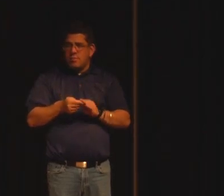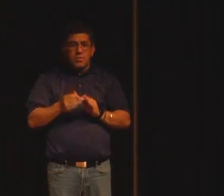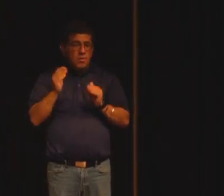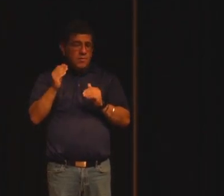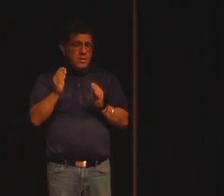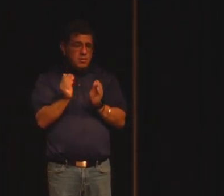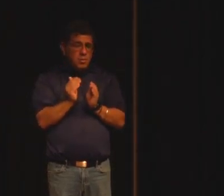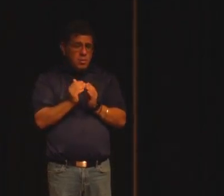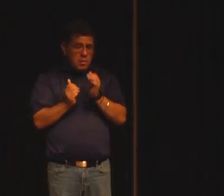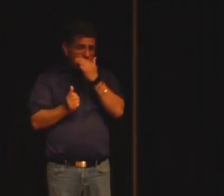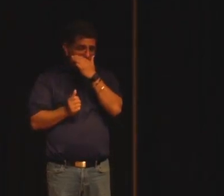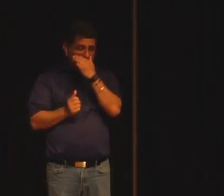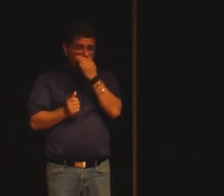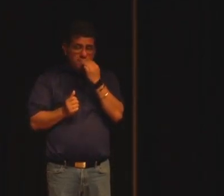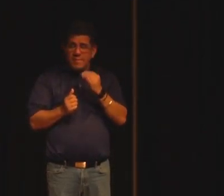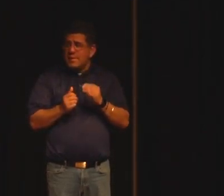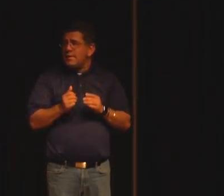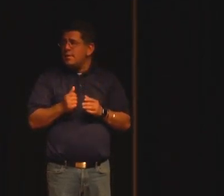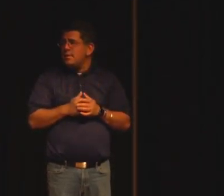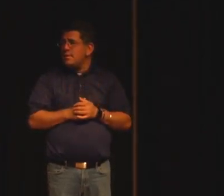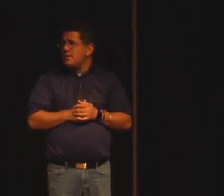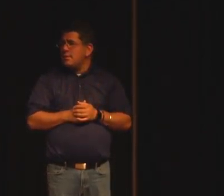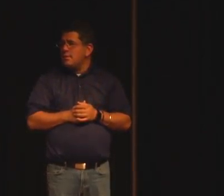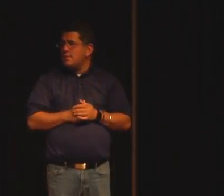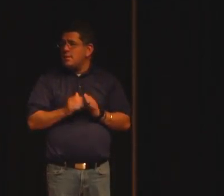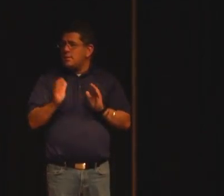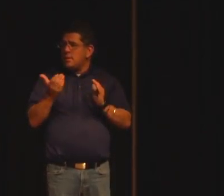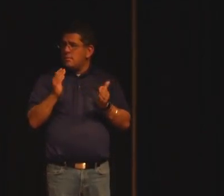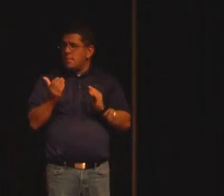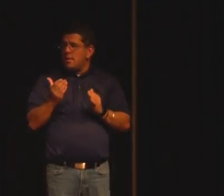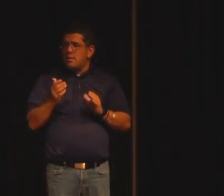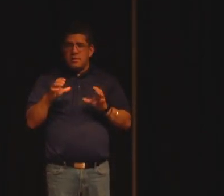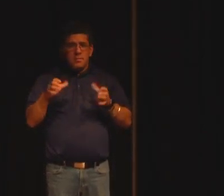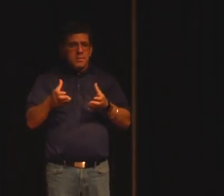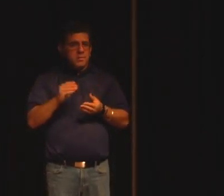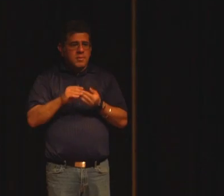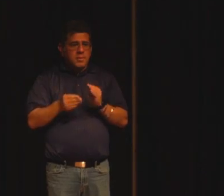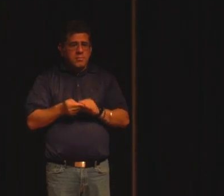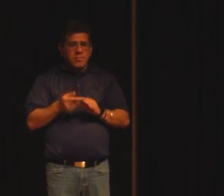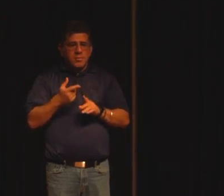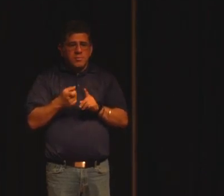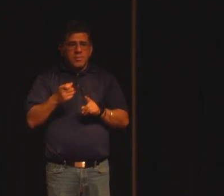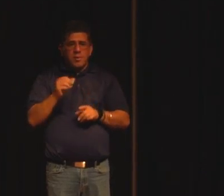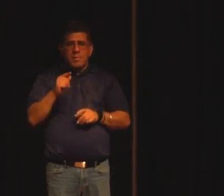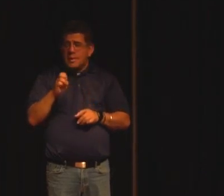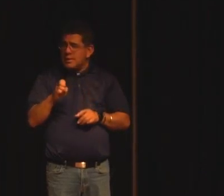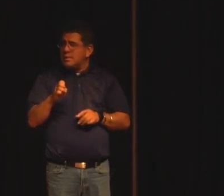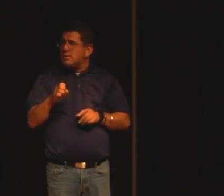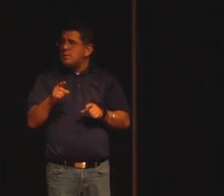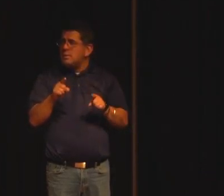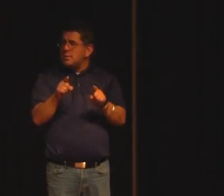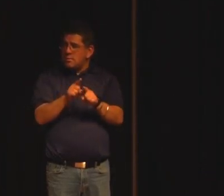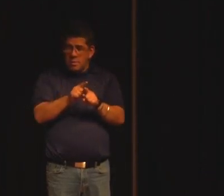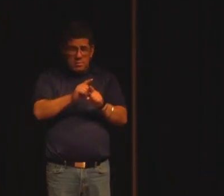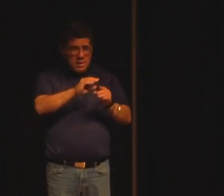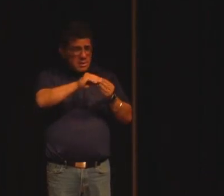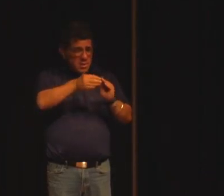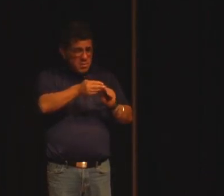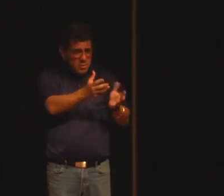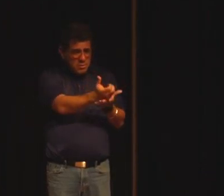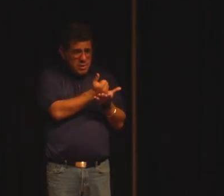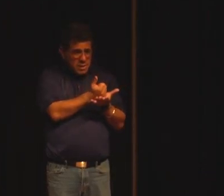small. And then you develop a procedure to compare the batch of numbers that we just got from your face to similar batches of numbers that were